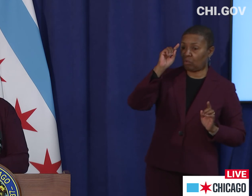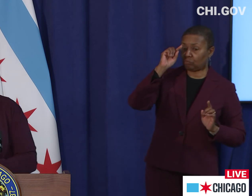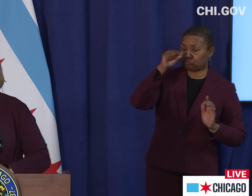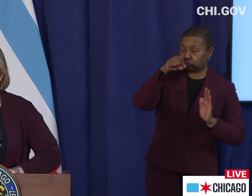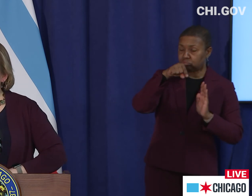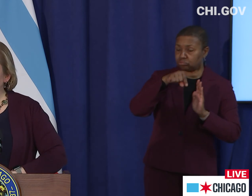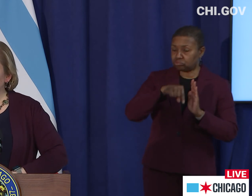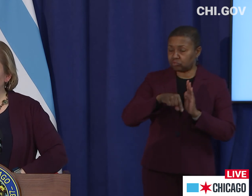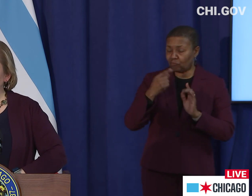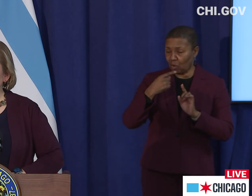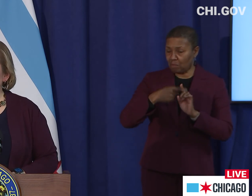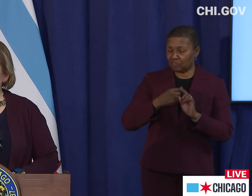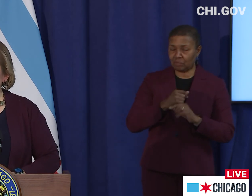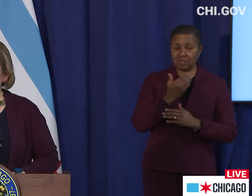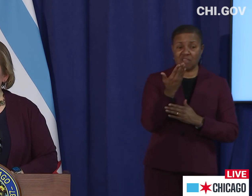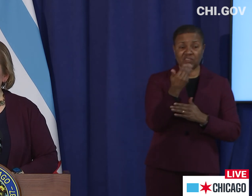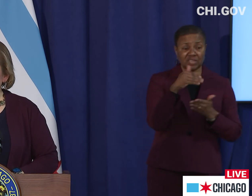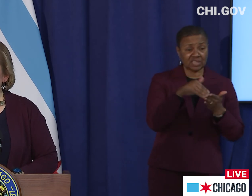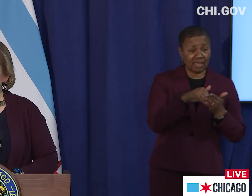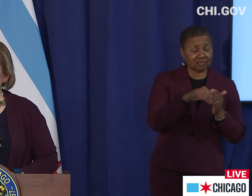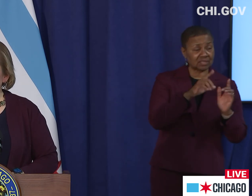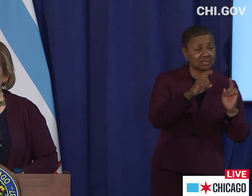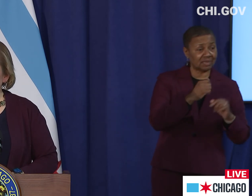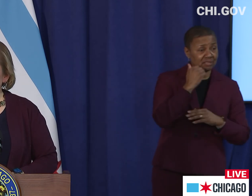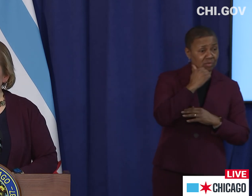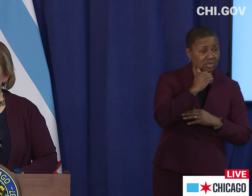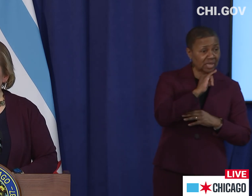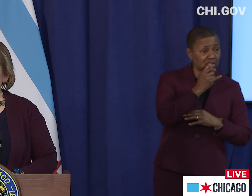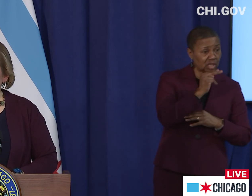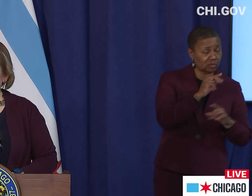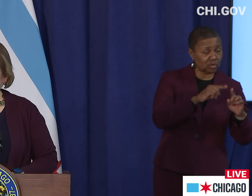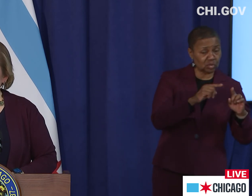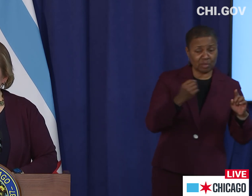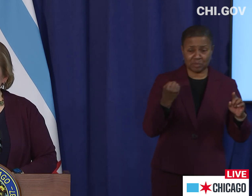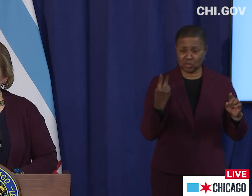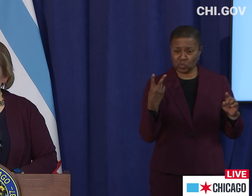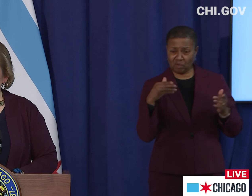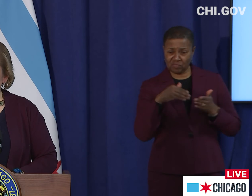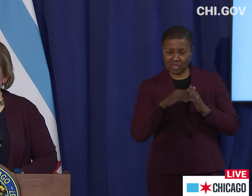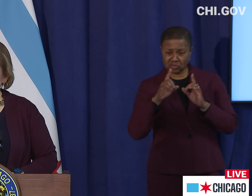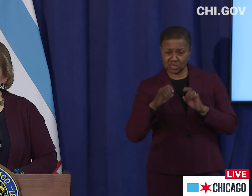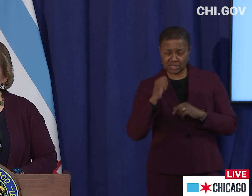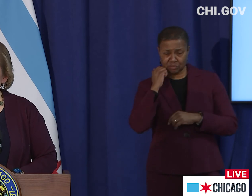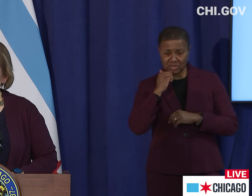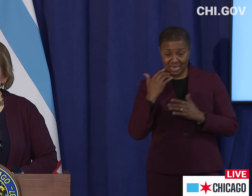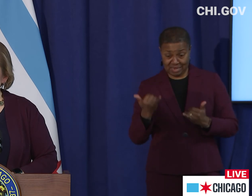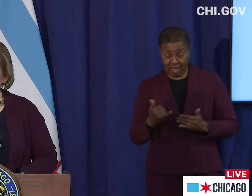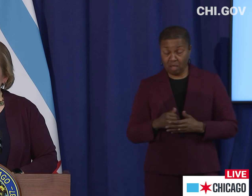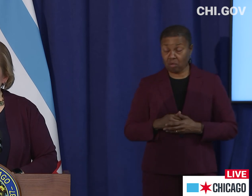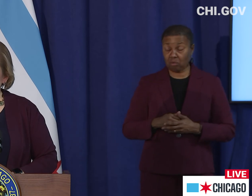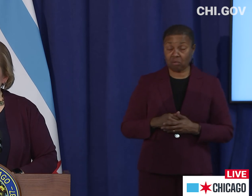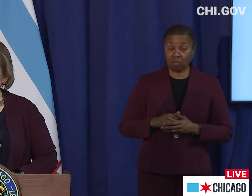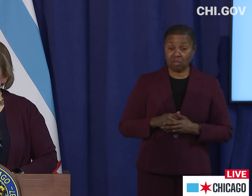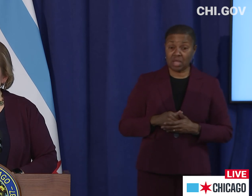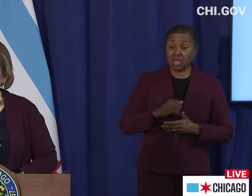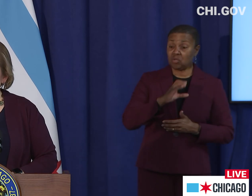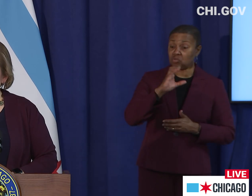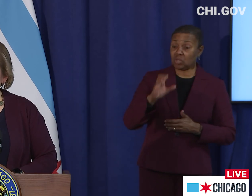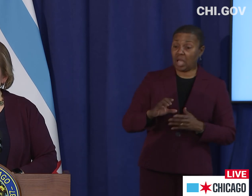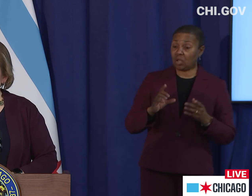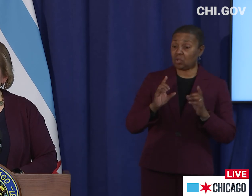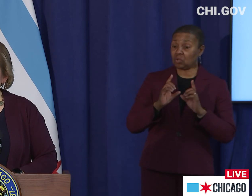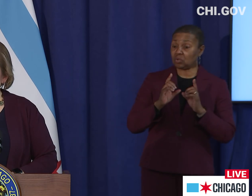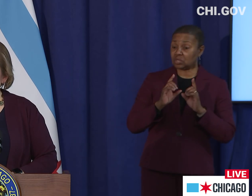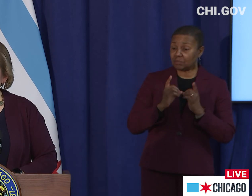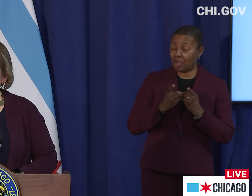month, from almost 15,000 tests per day in early January to about 12,000 tests per day now. Is the Chicago Department of